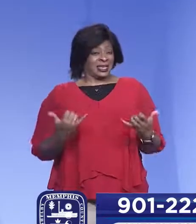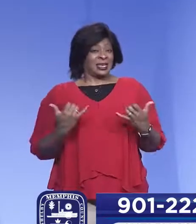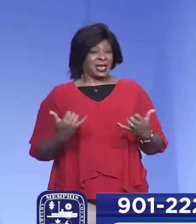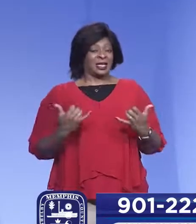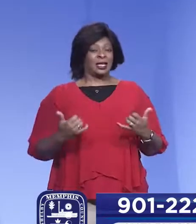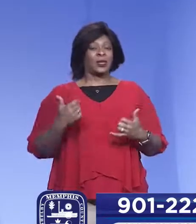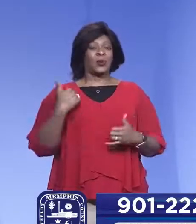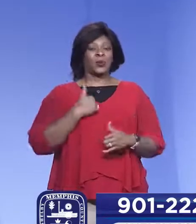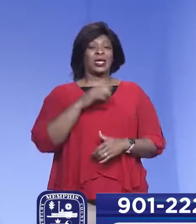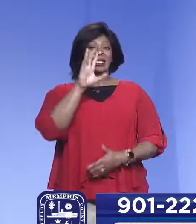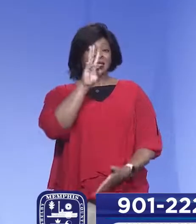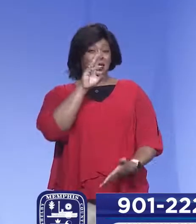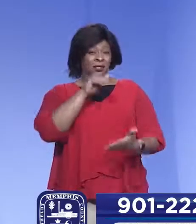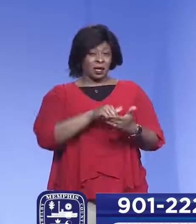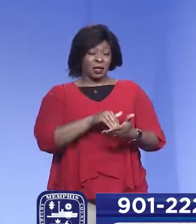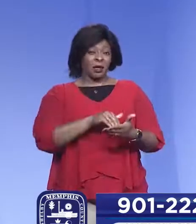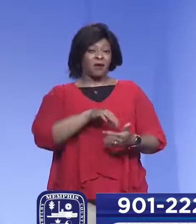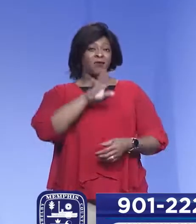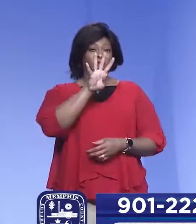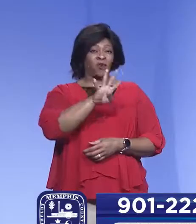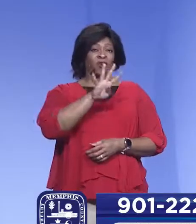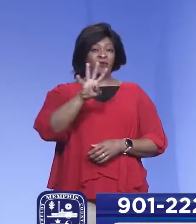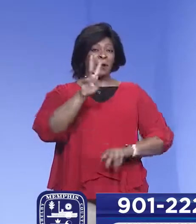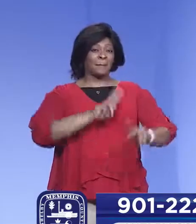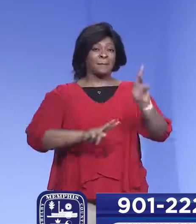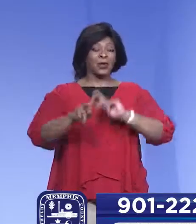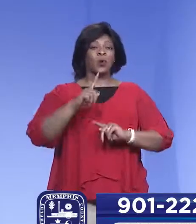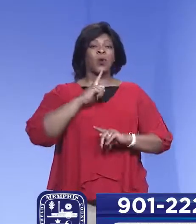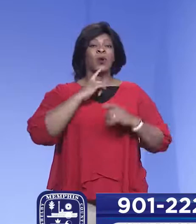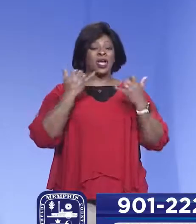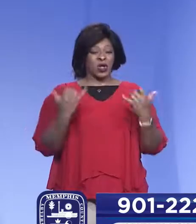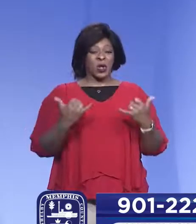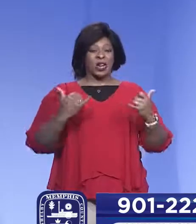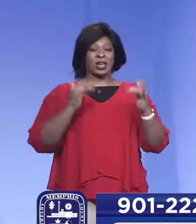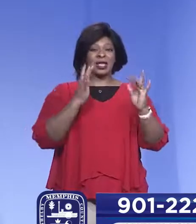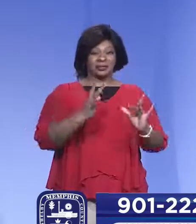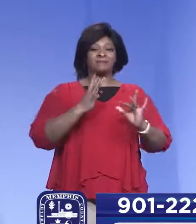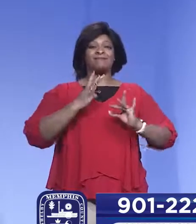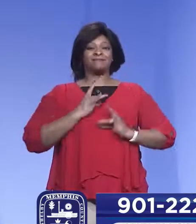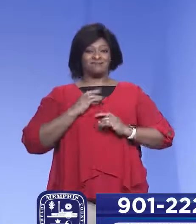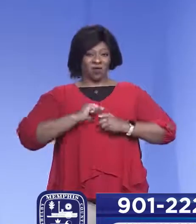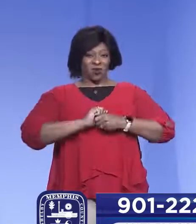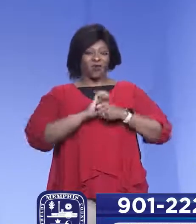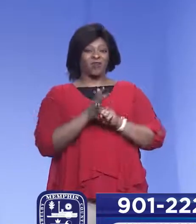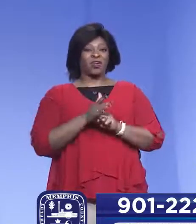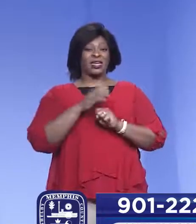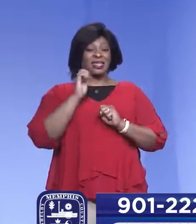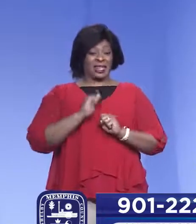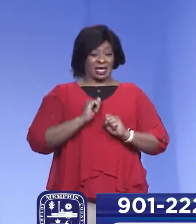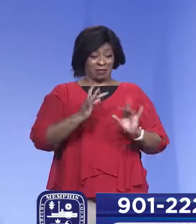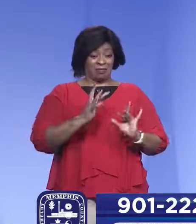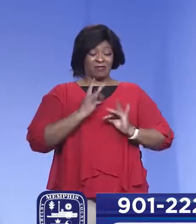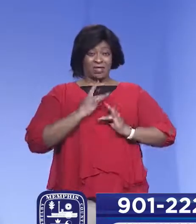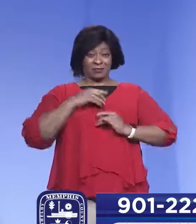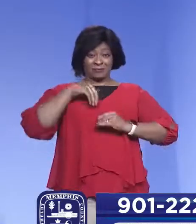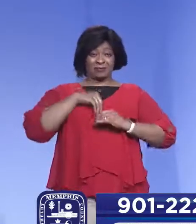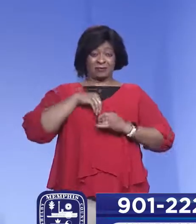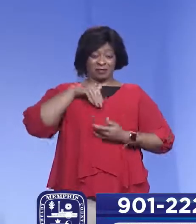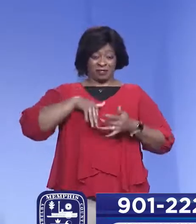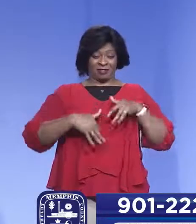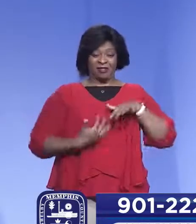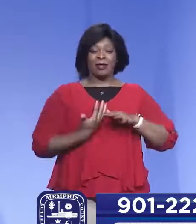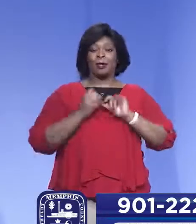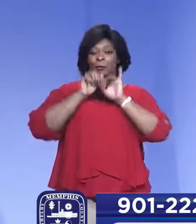we have 6,044 people who are actively infectious. That means they're able to spread the disease